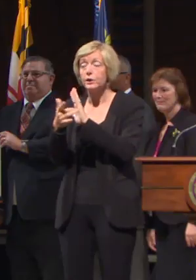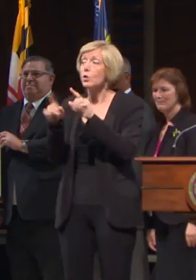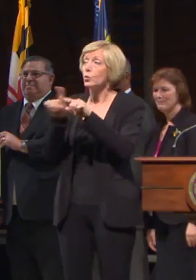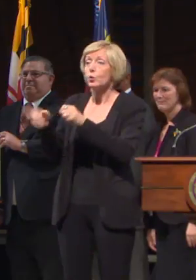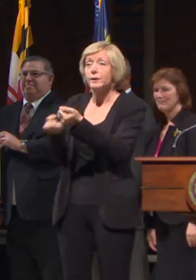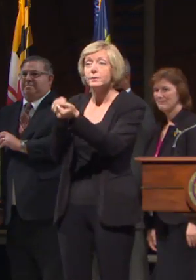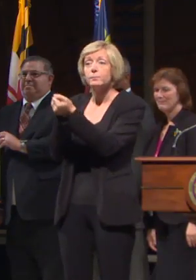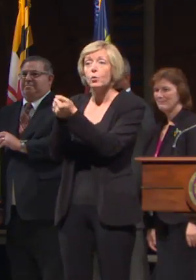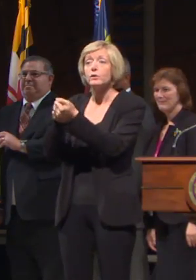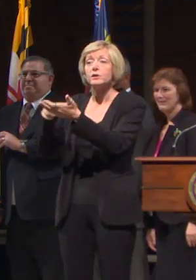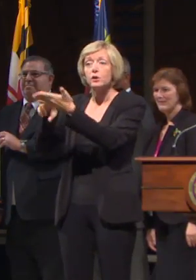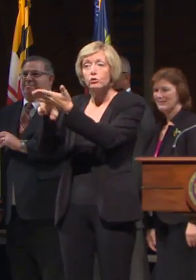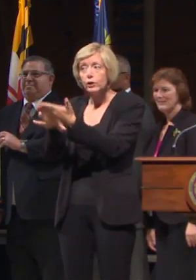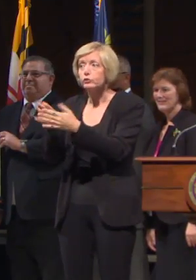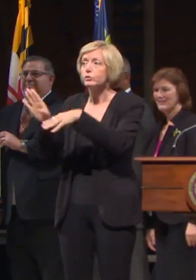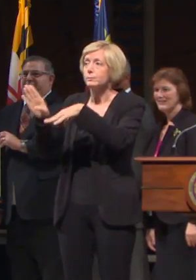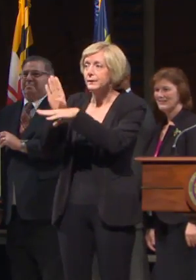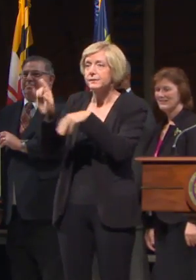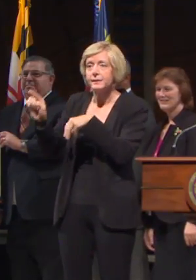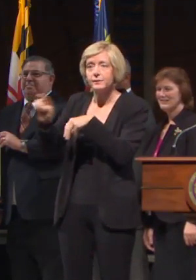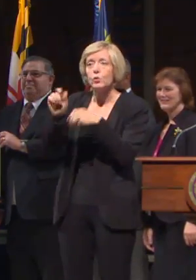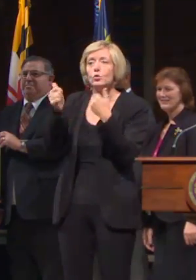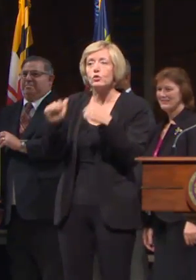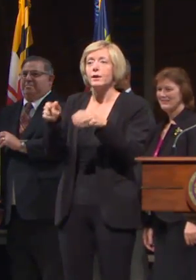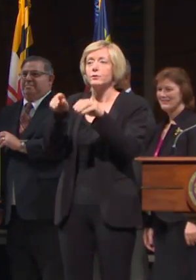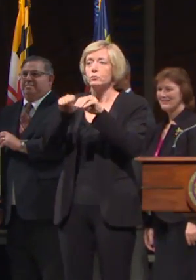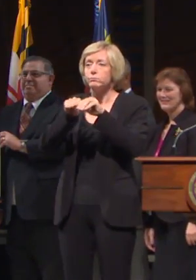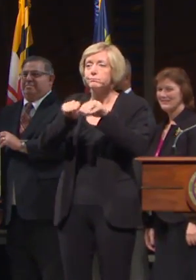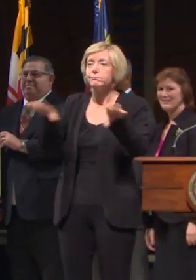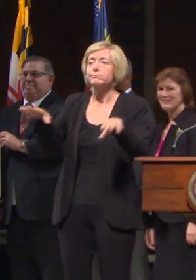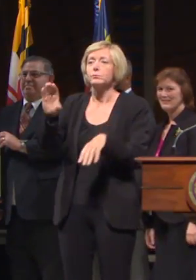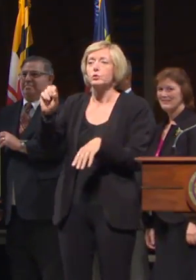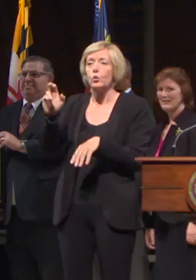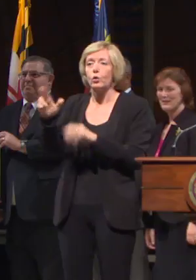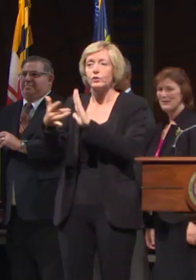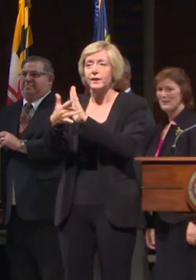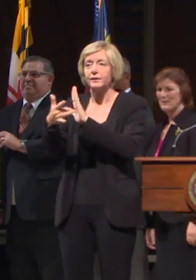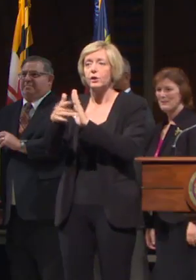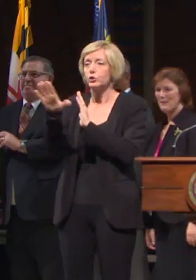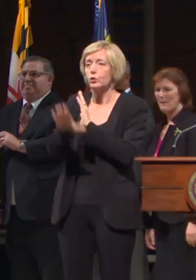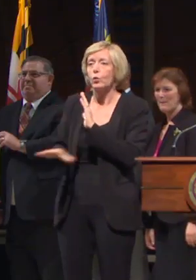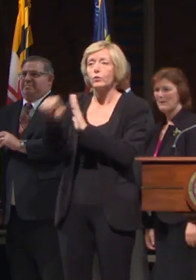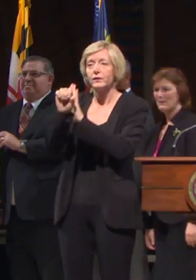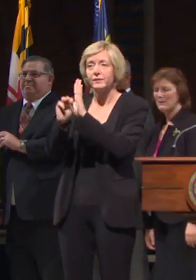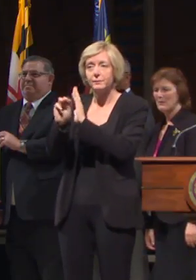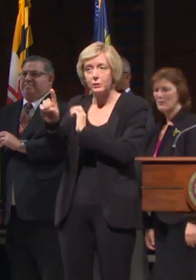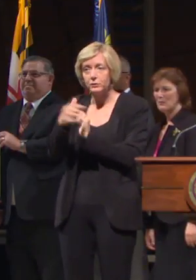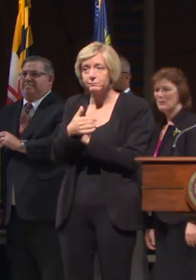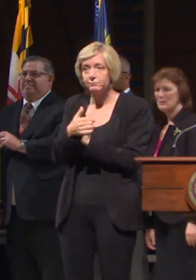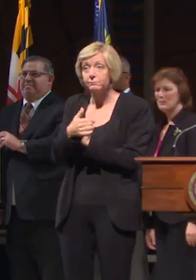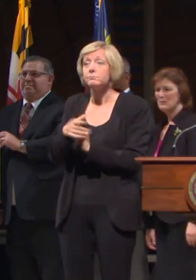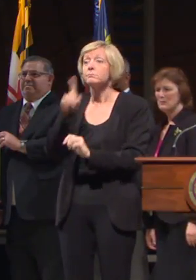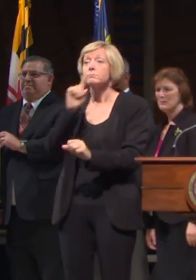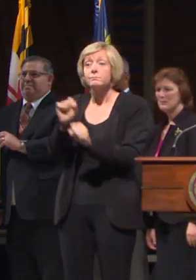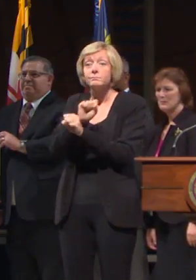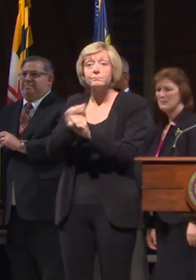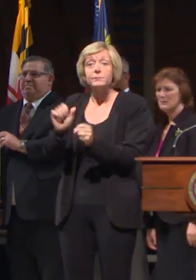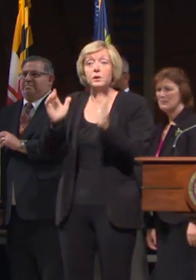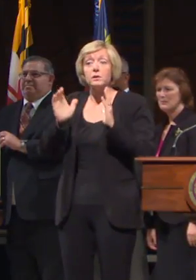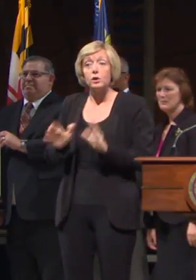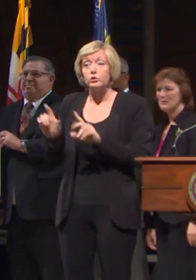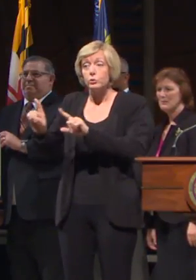contractors and businesses working to deploy solar technology across our state. In fact, David was recognized 6